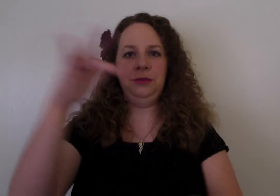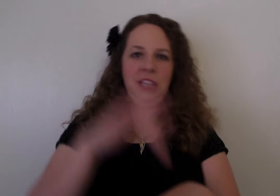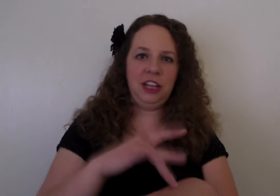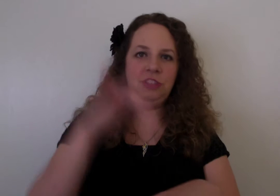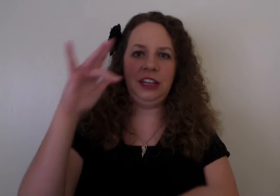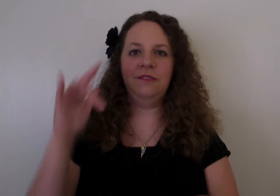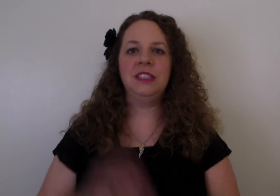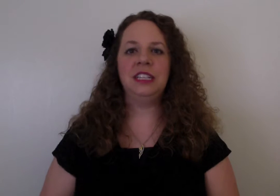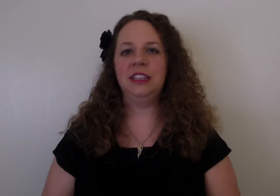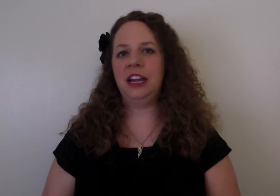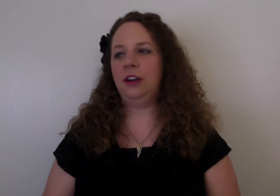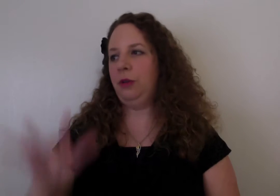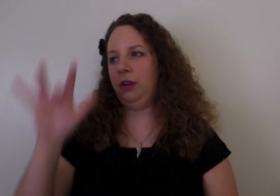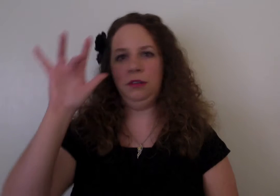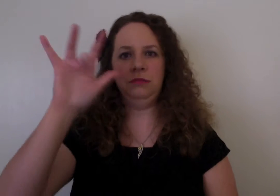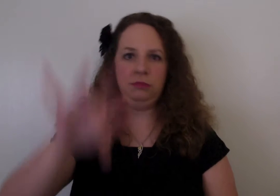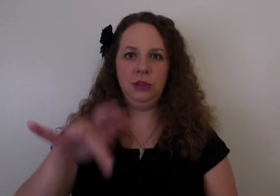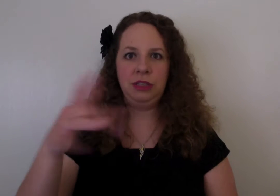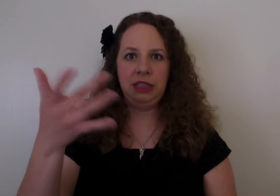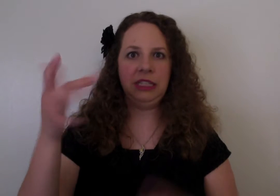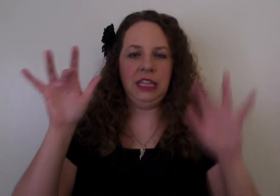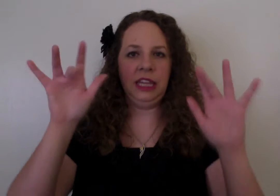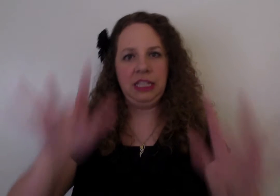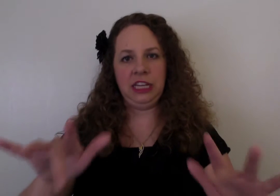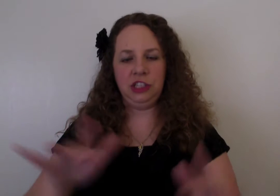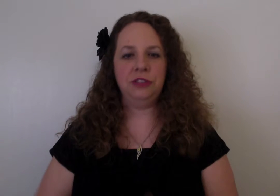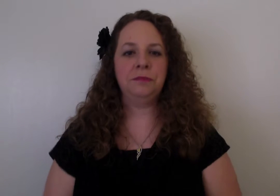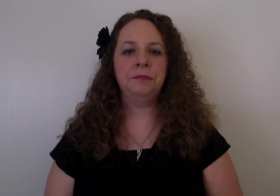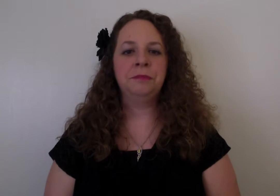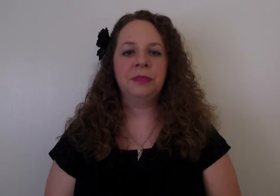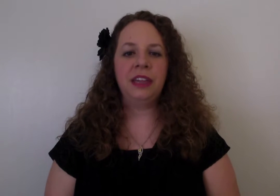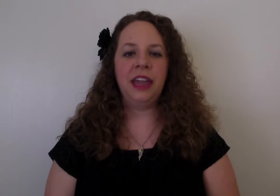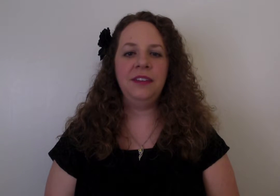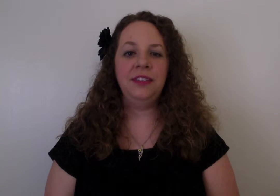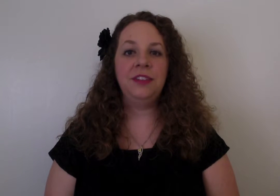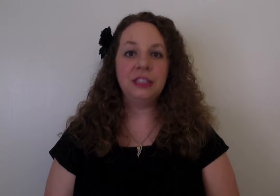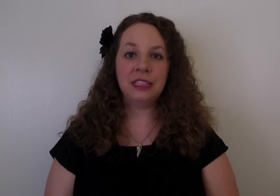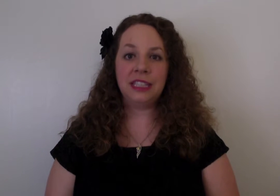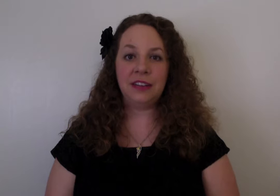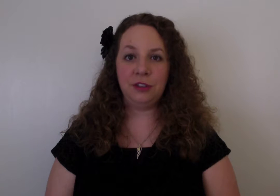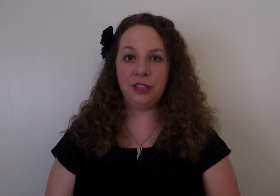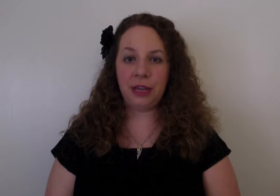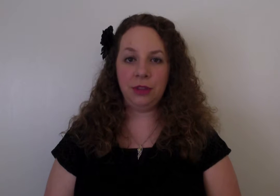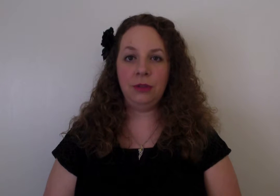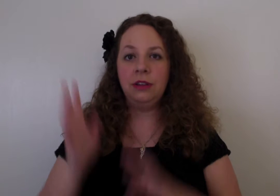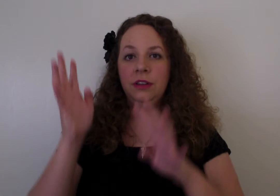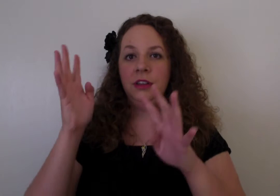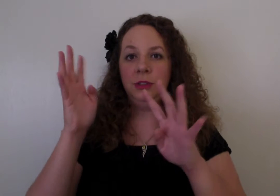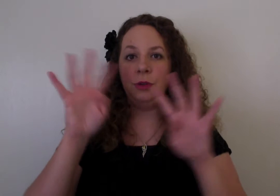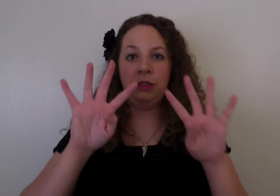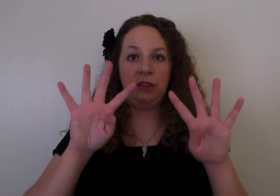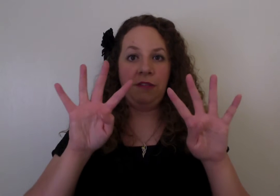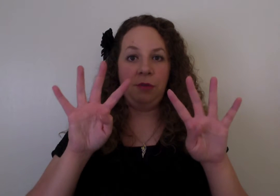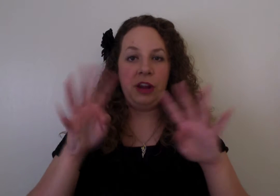touch like I visited there or using the sign like touch. Okay. Then there's the sign for download. So with a forehand